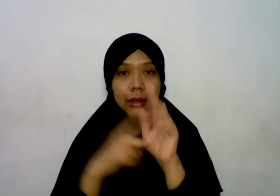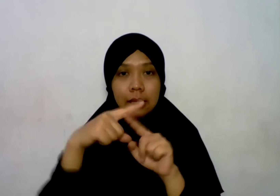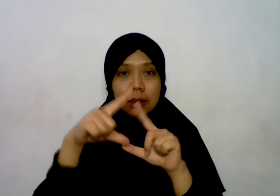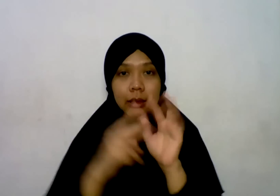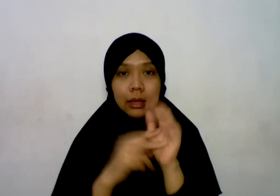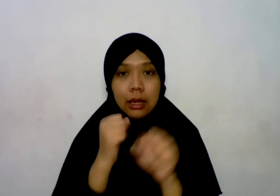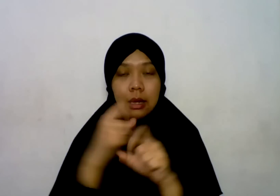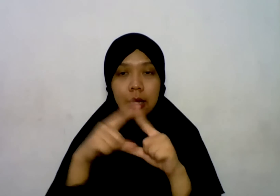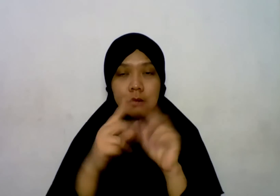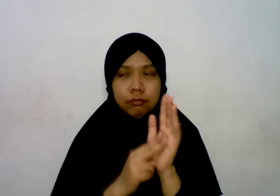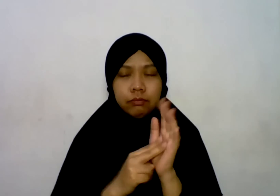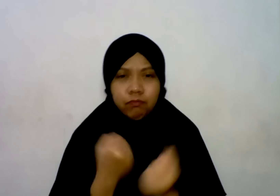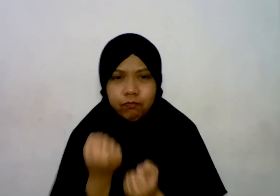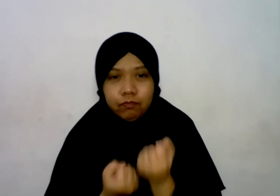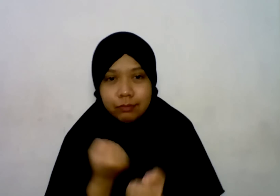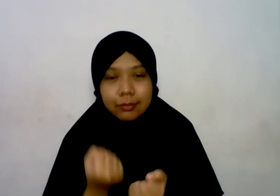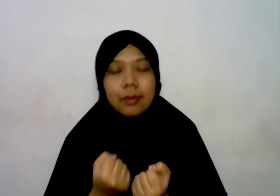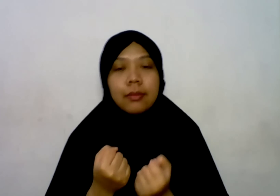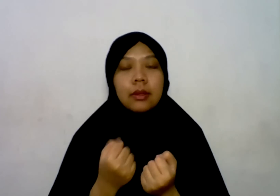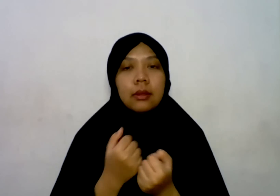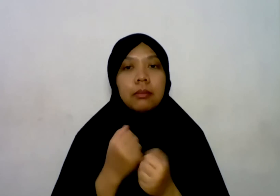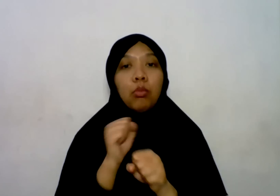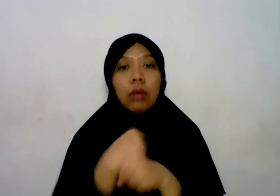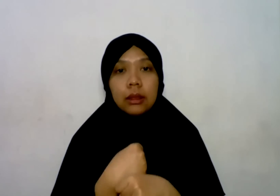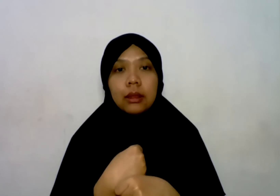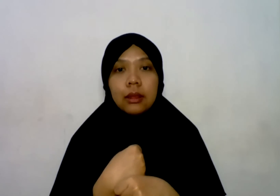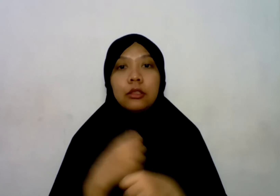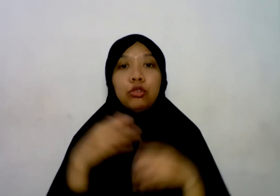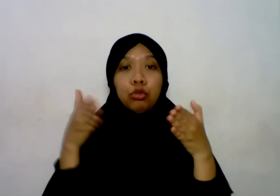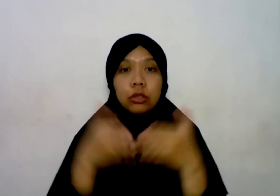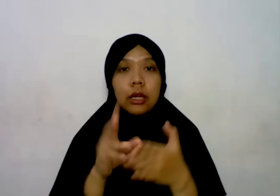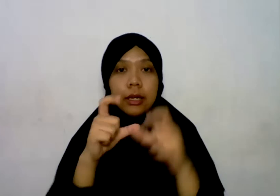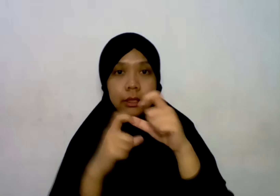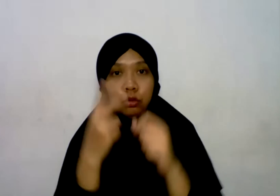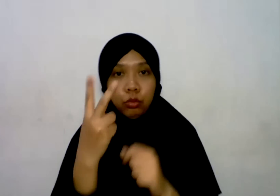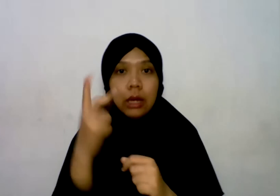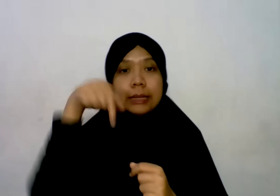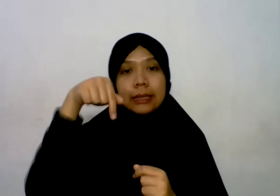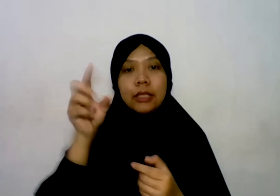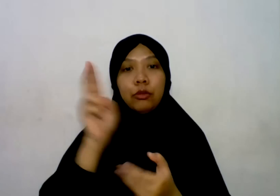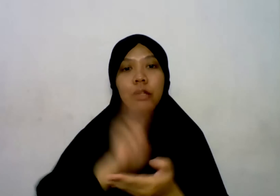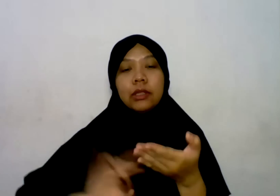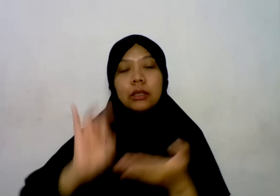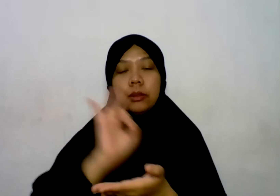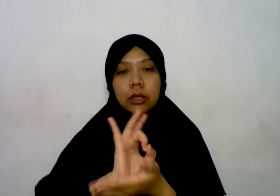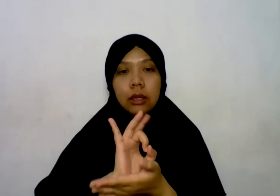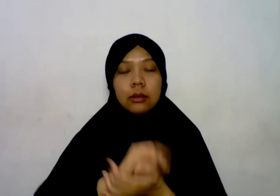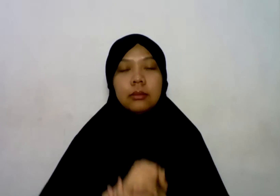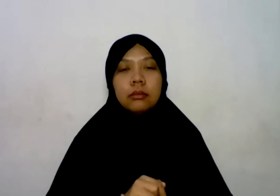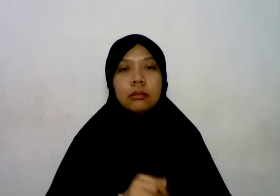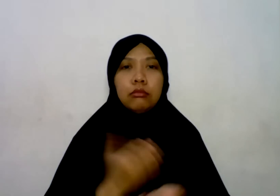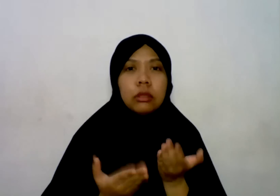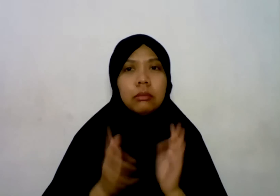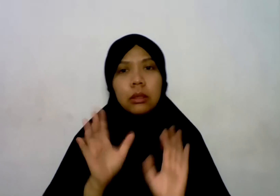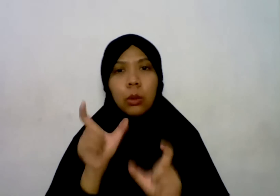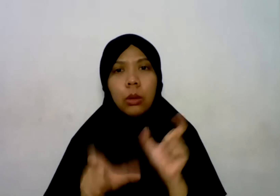form or initiating forming the disability studies in University of Brawijaya. That, many people feel not comfortable. Many people feel